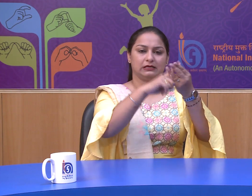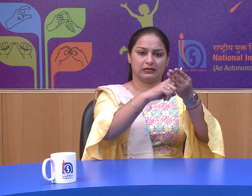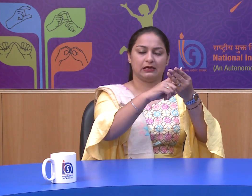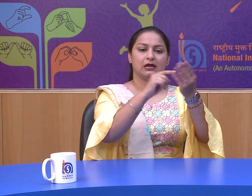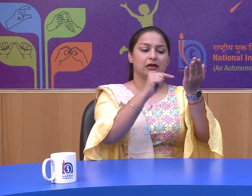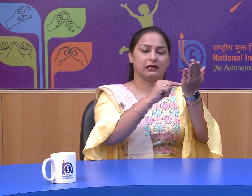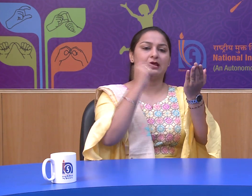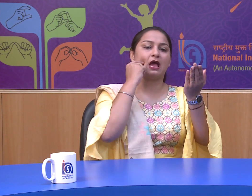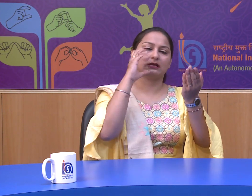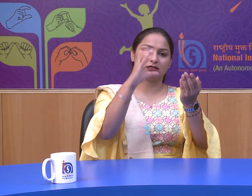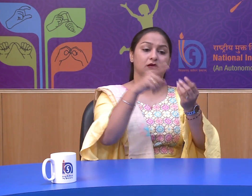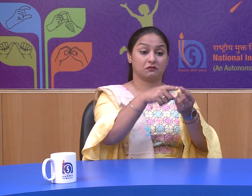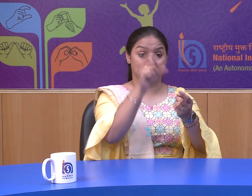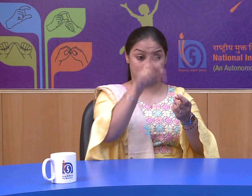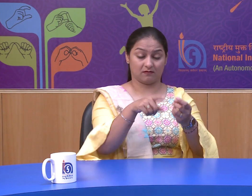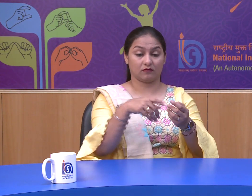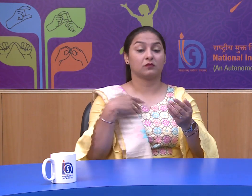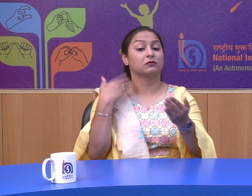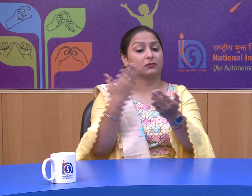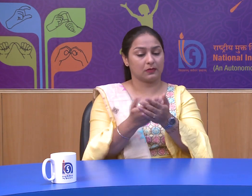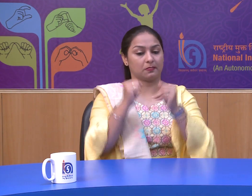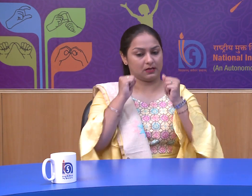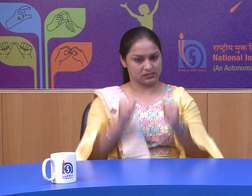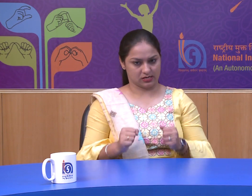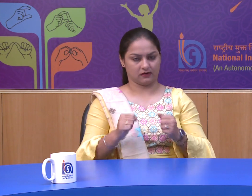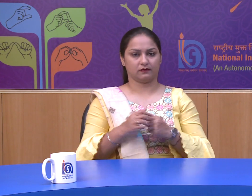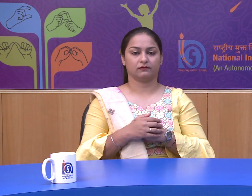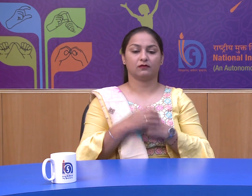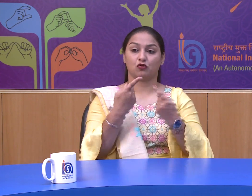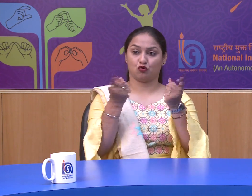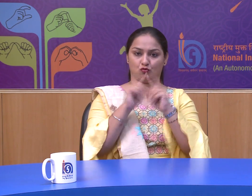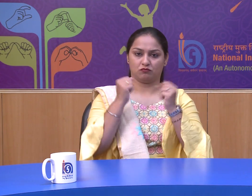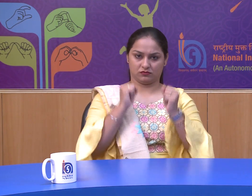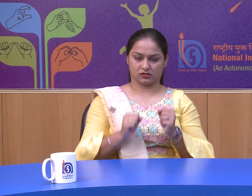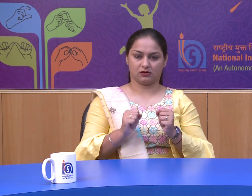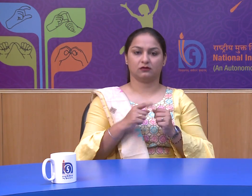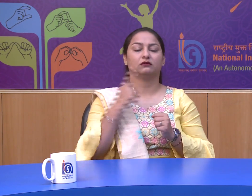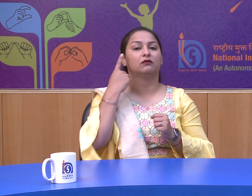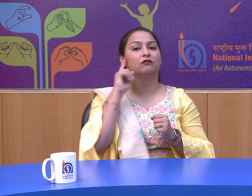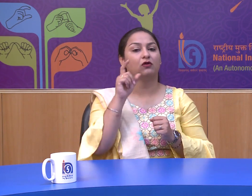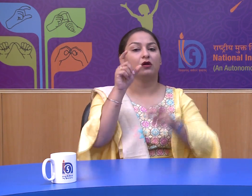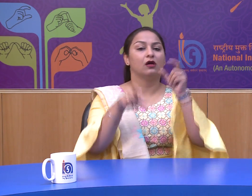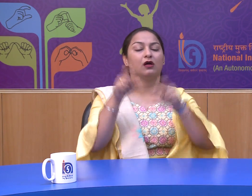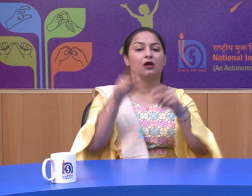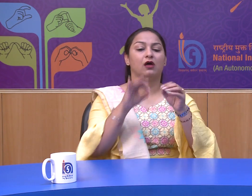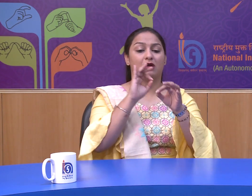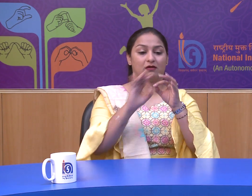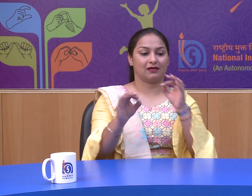He should sit in a room where the sacred fire was kept.